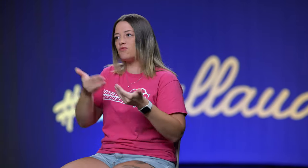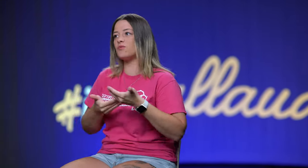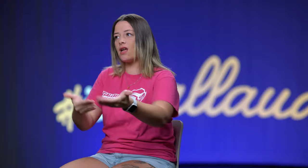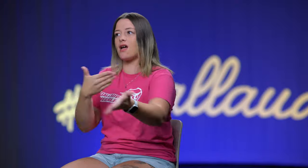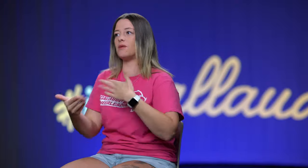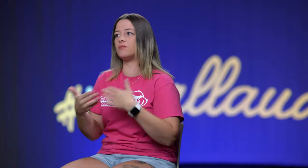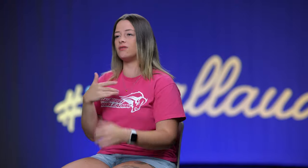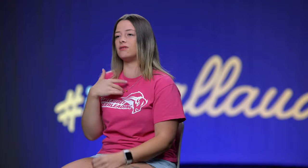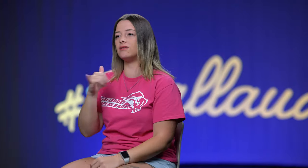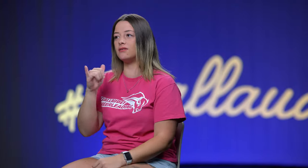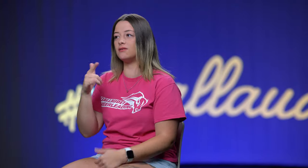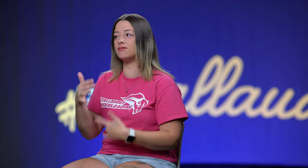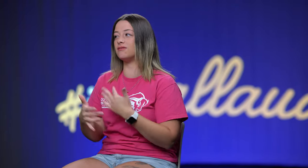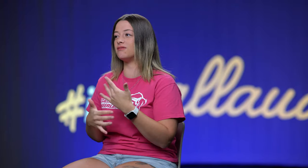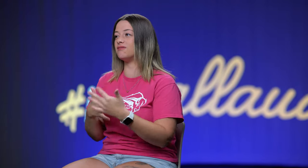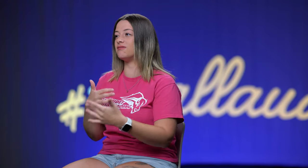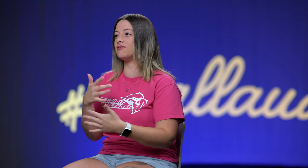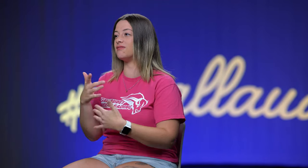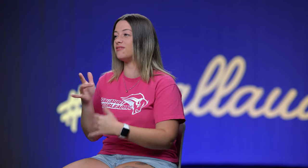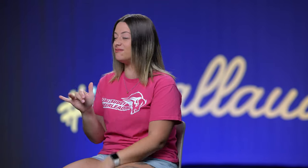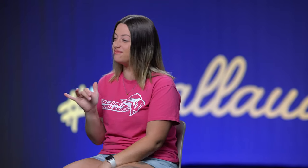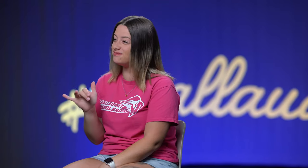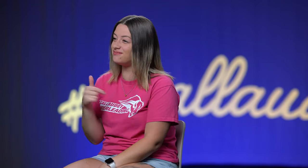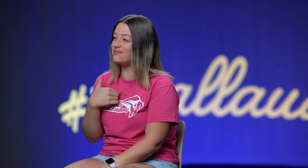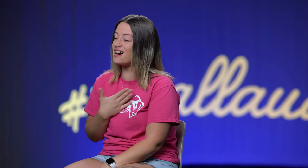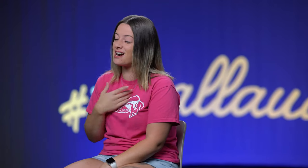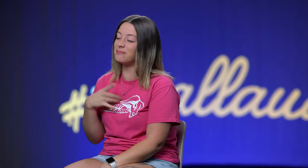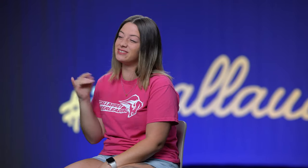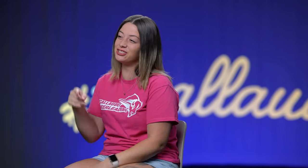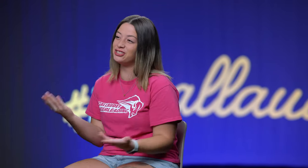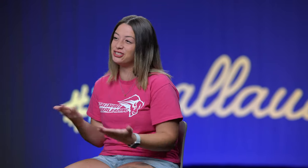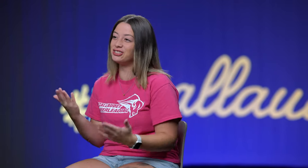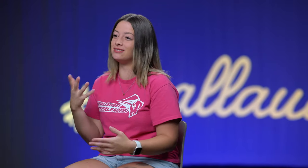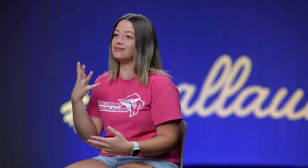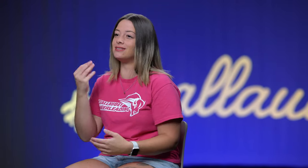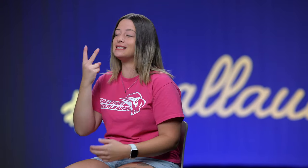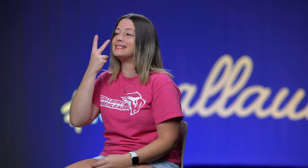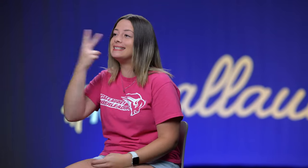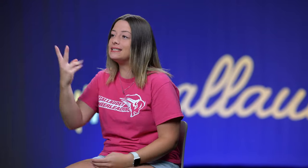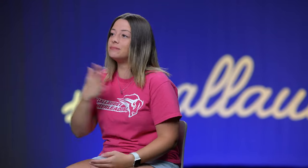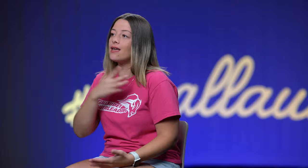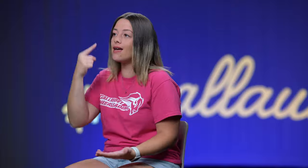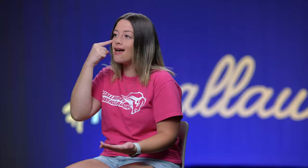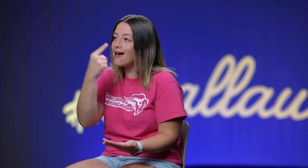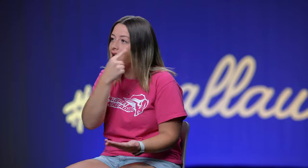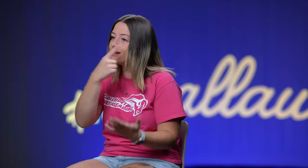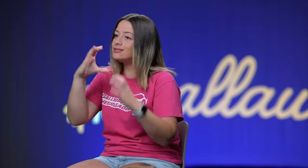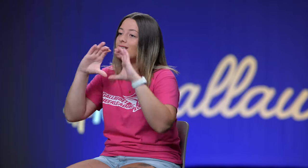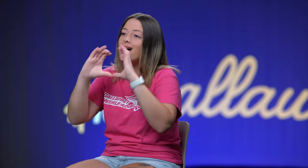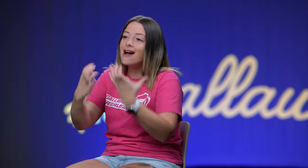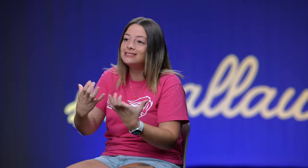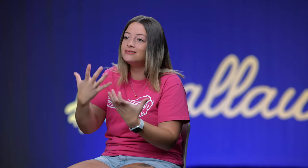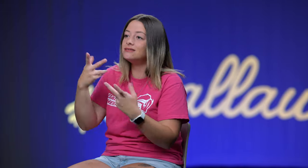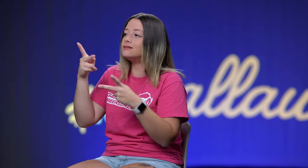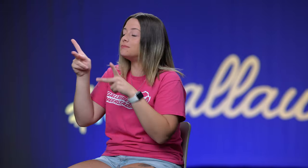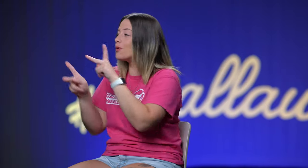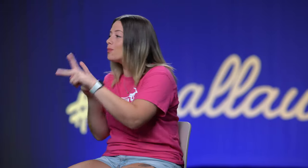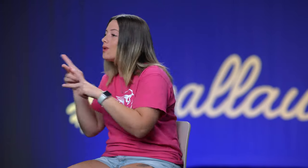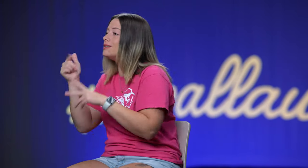Time went on, and I'm so happy I came to Gallaudet and saw with my own eyes the classes, the people, the daily life, and even what is out in the